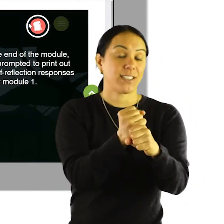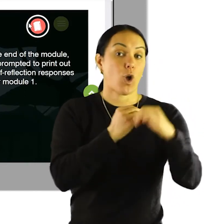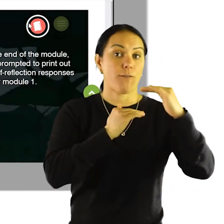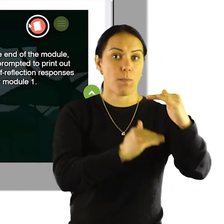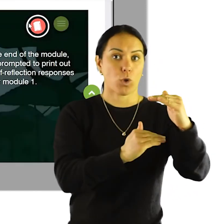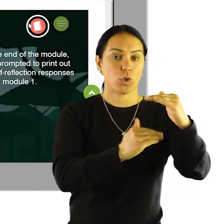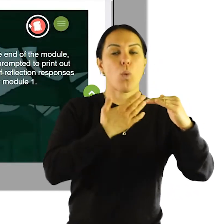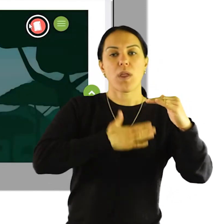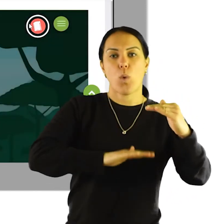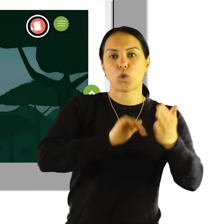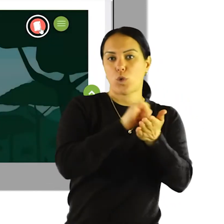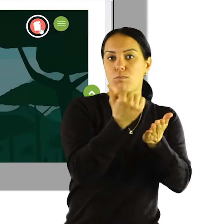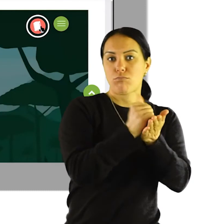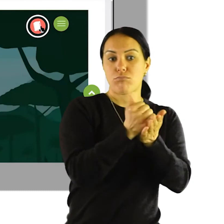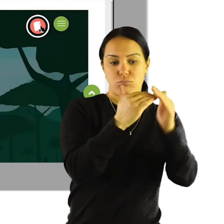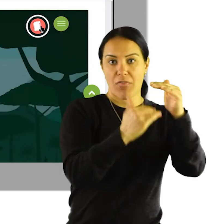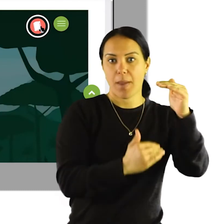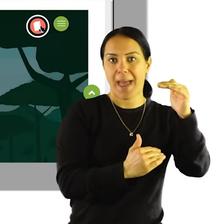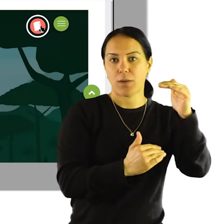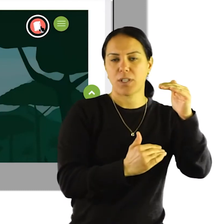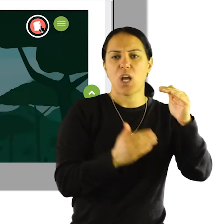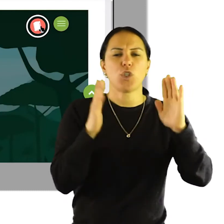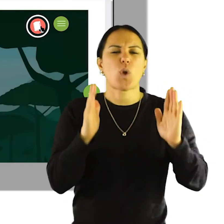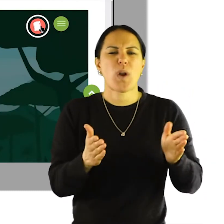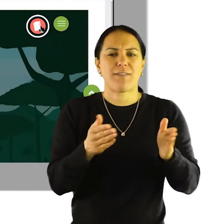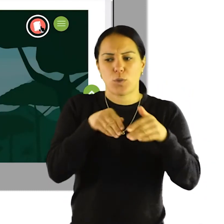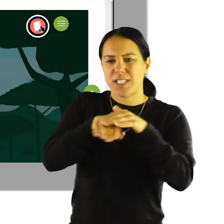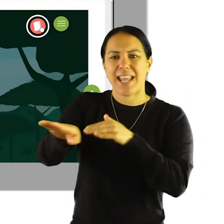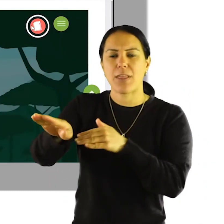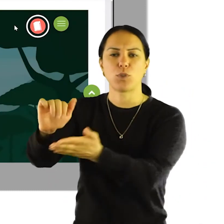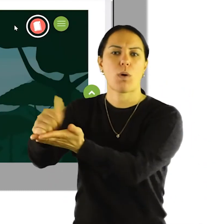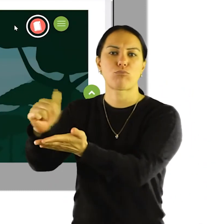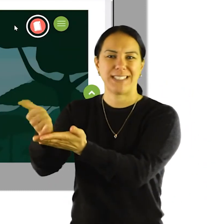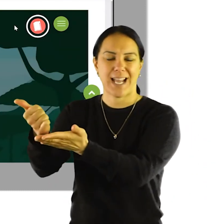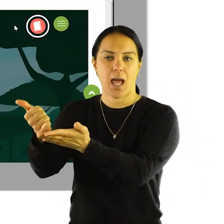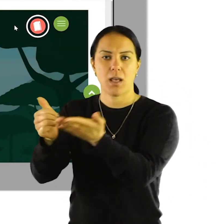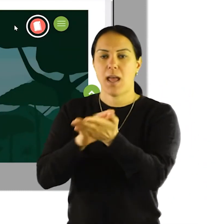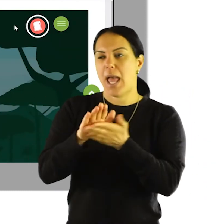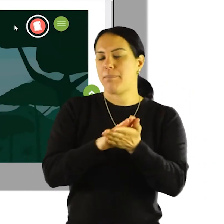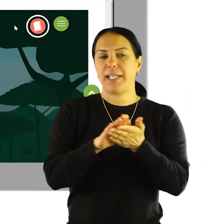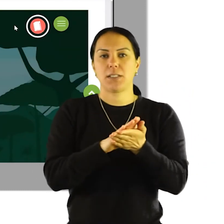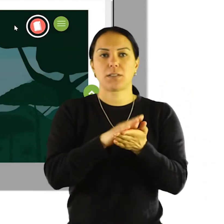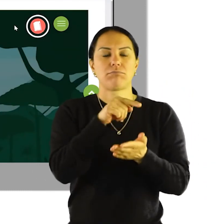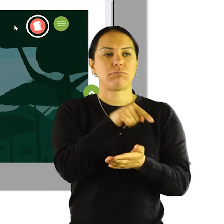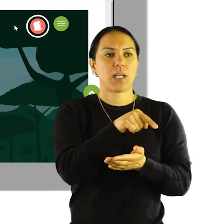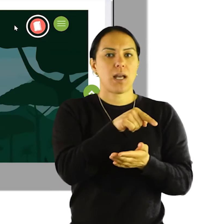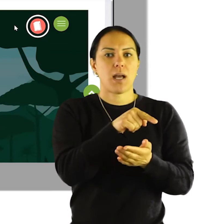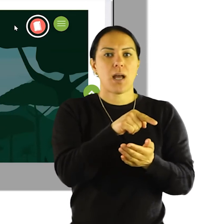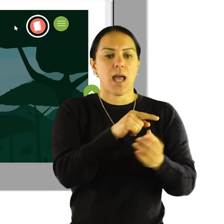them out. I'll show you how to print those out when the time comes, because you don't have to print it to a printer. What it does is it brings